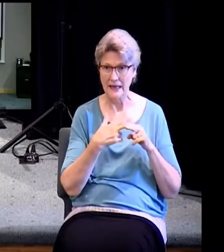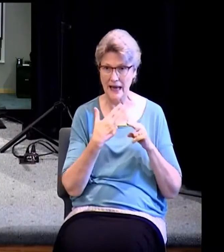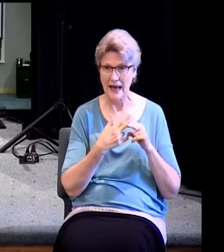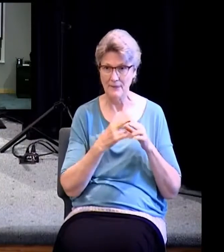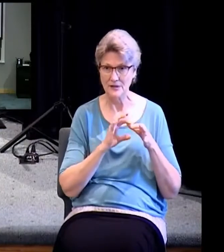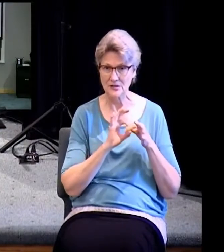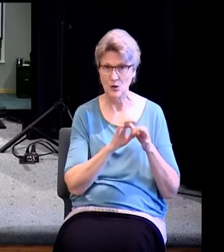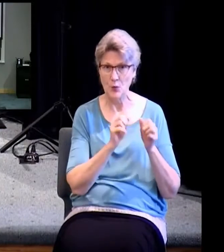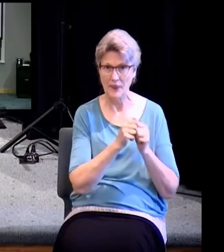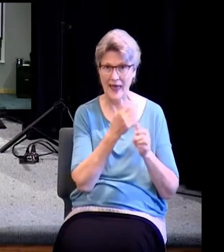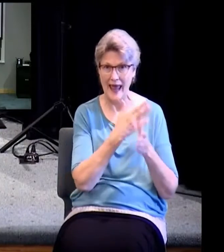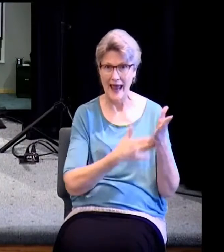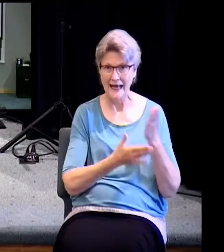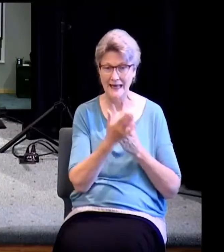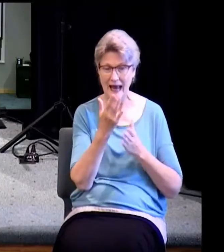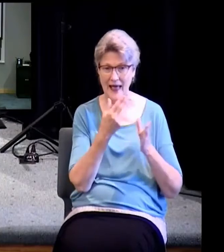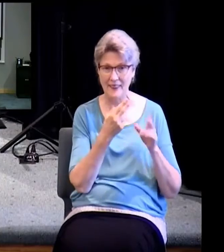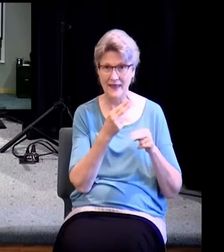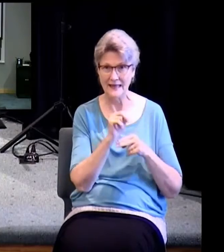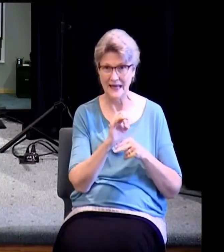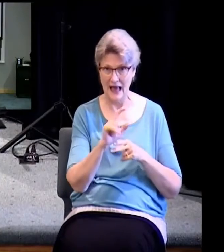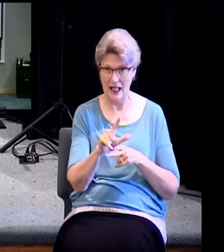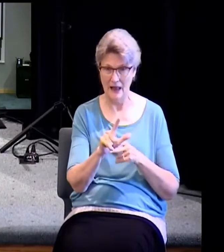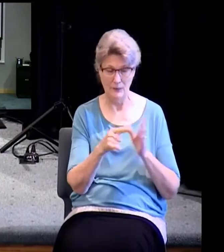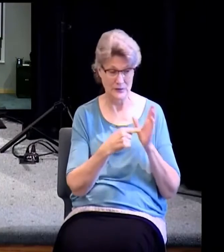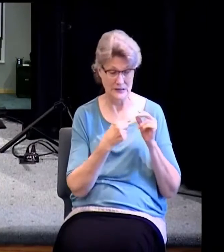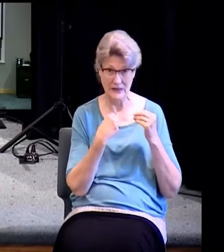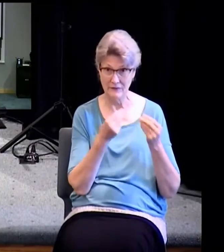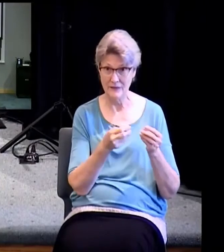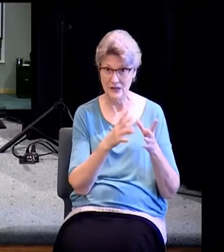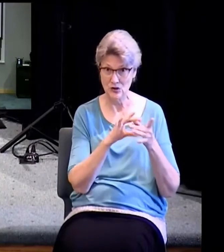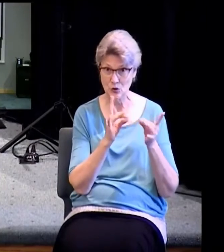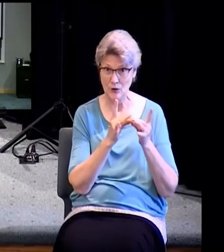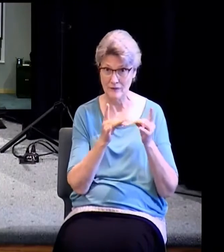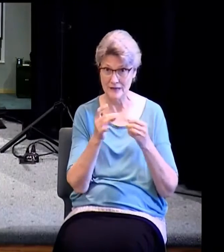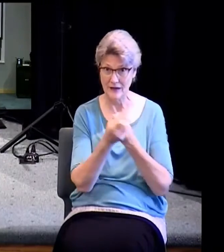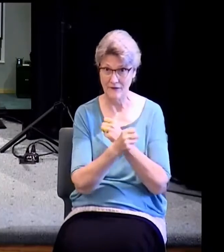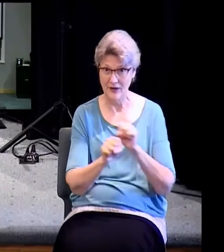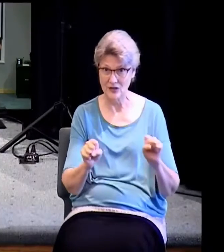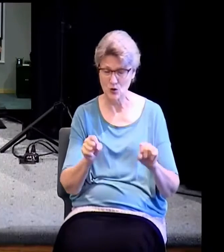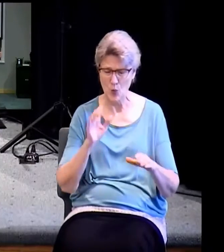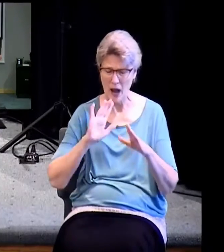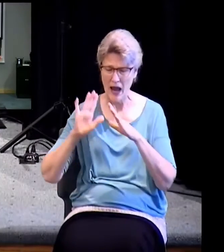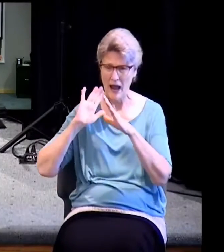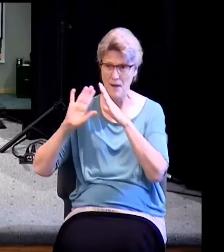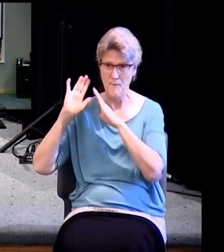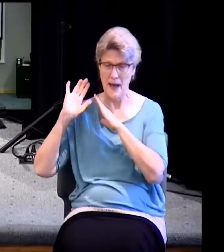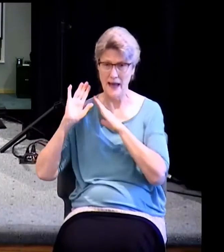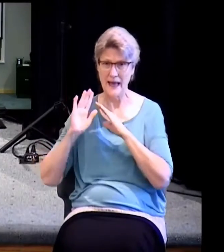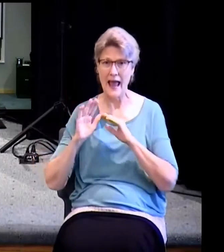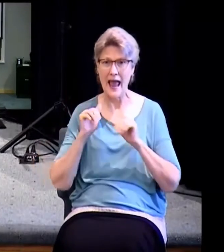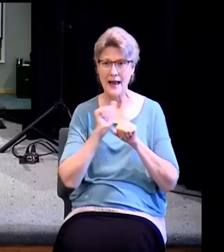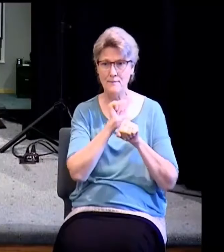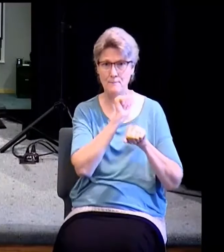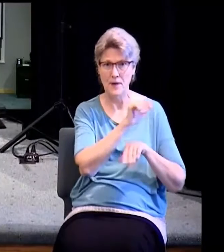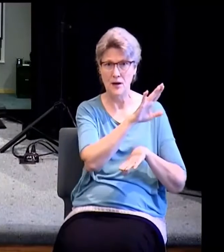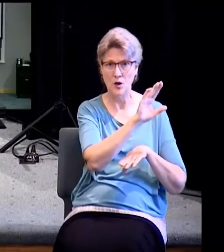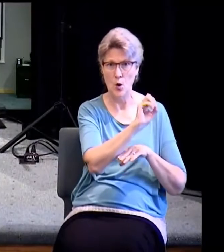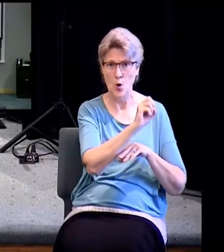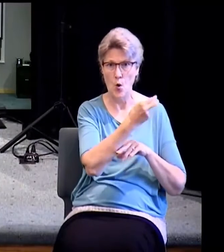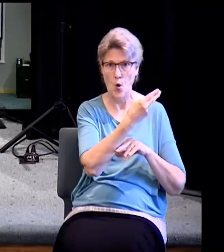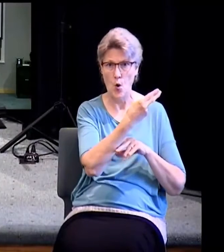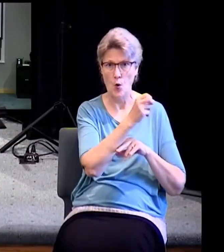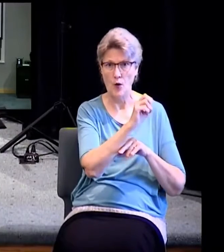was giving him the story of salvation all the way back at Mount Horeb when he was saying, if you want to know who I am, it has something to